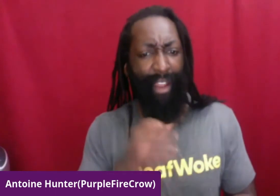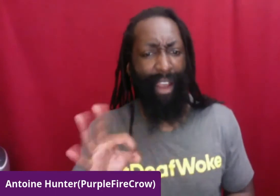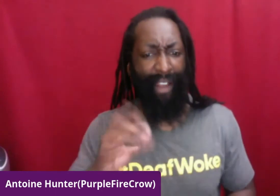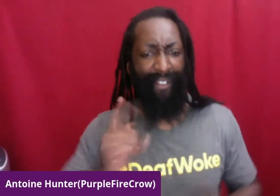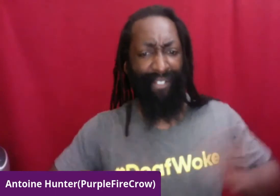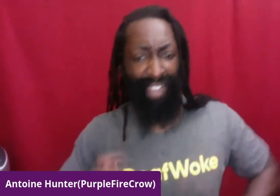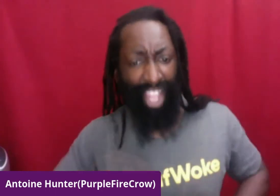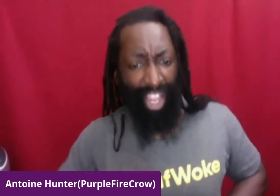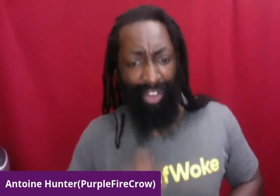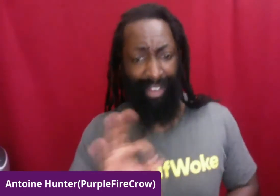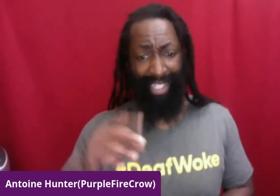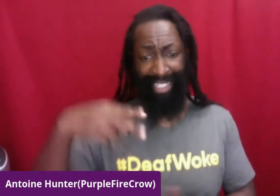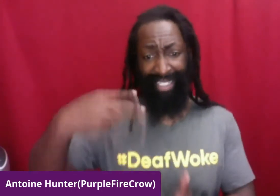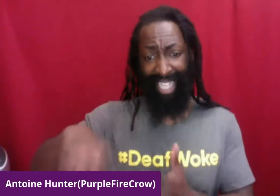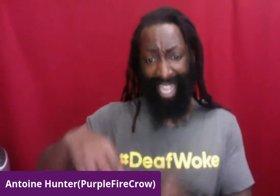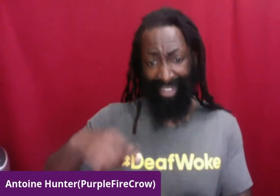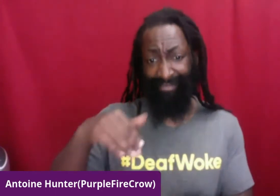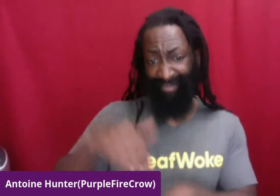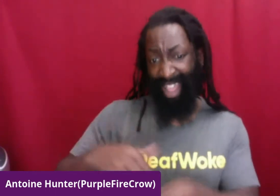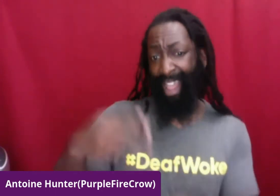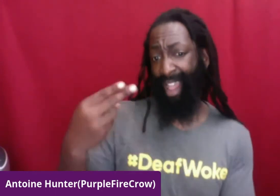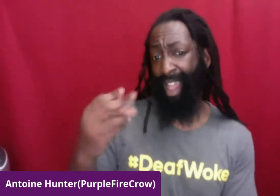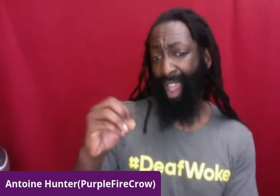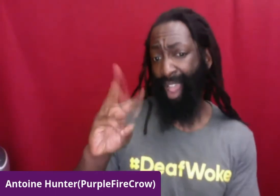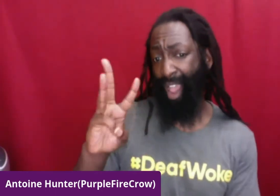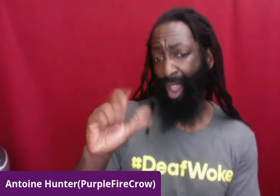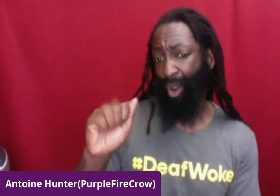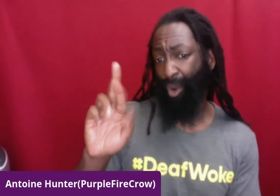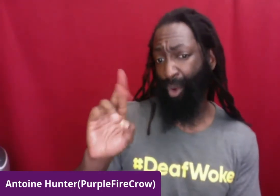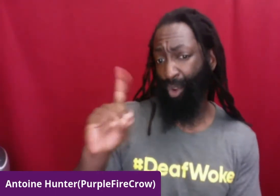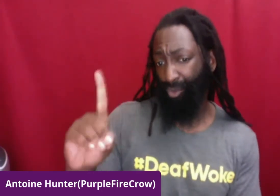She holds an MFA from the University of California